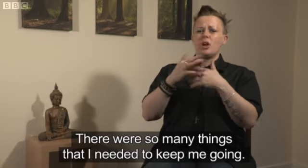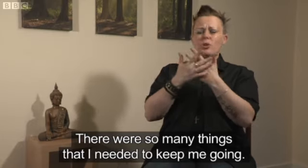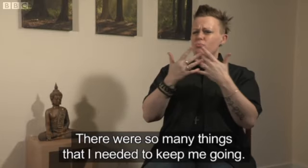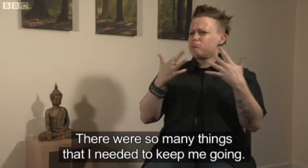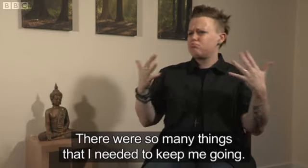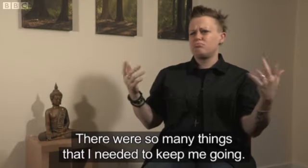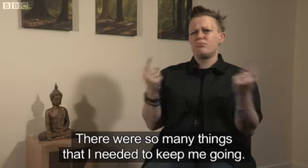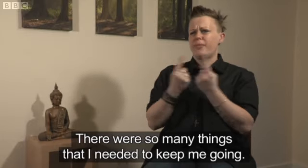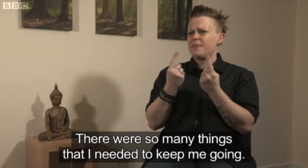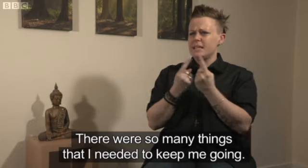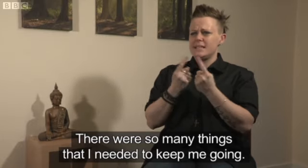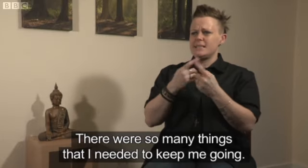that I needed to keep me going.